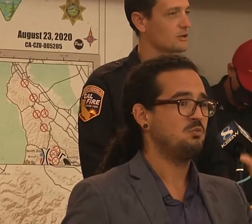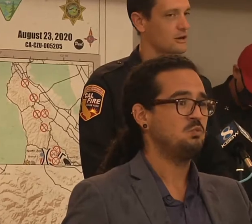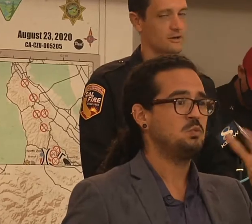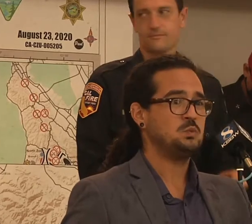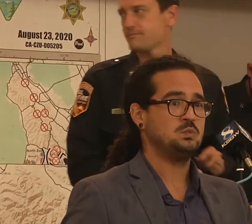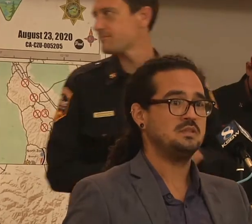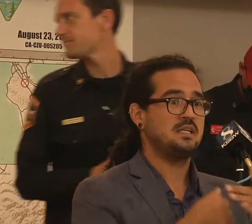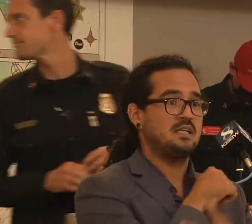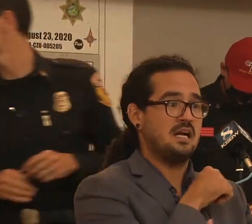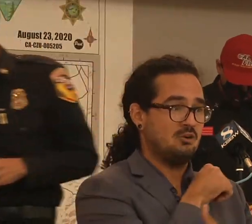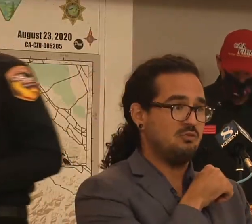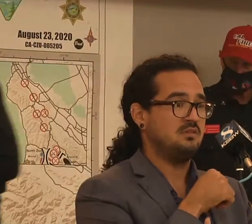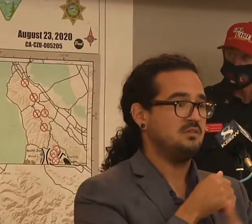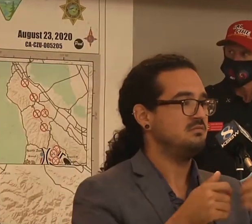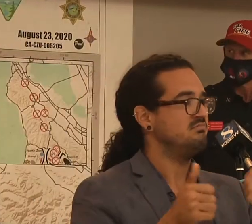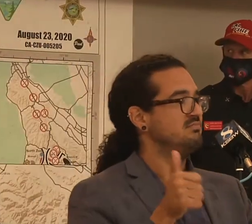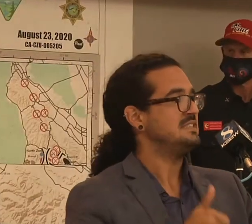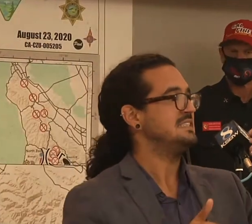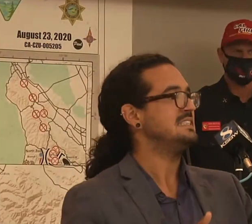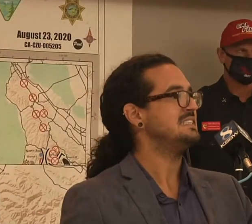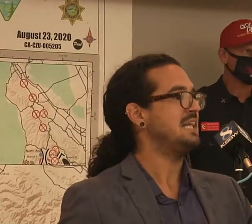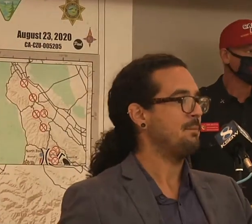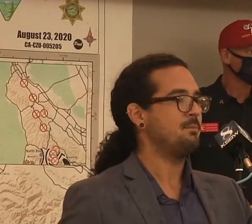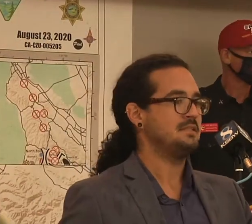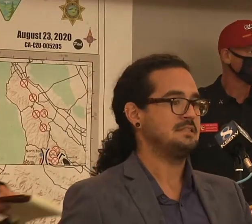Chief Clark.